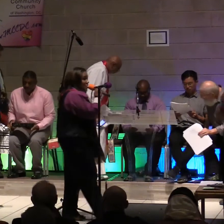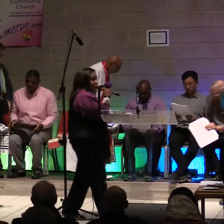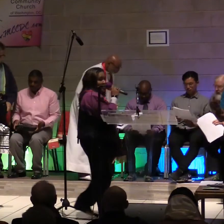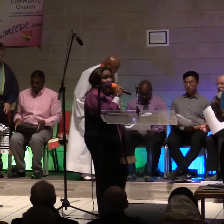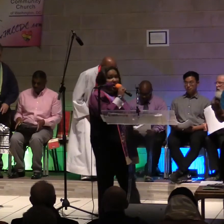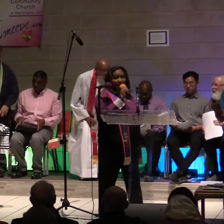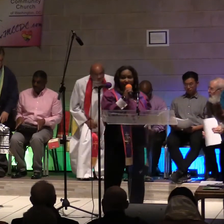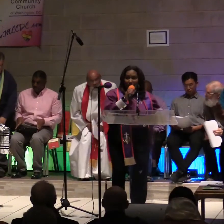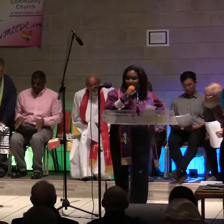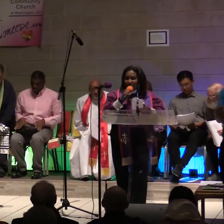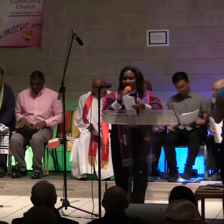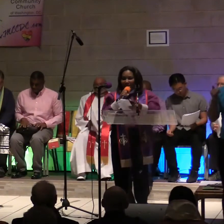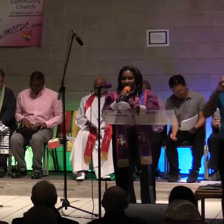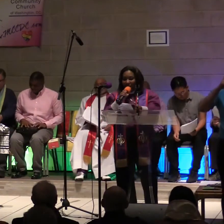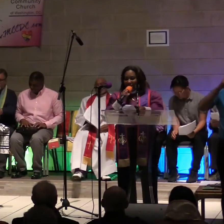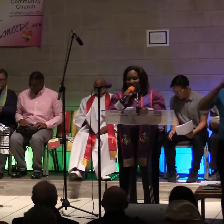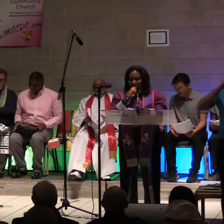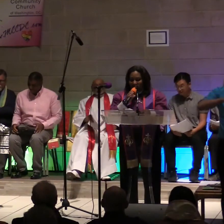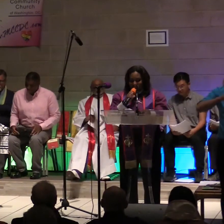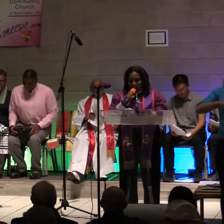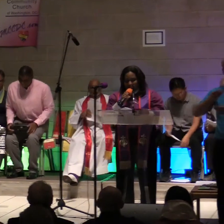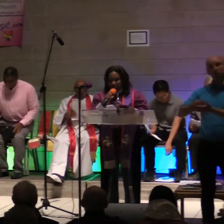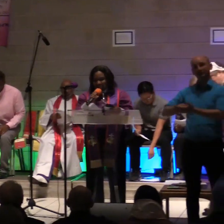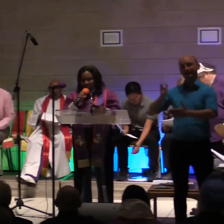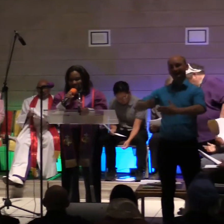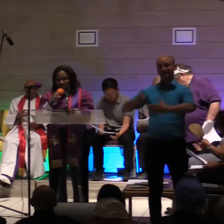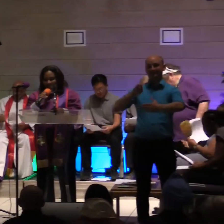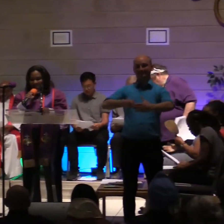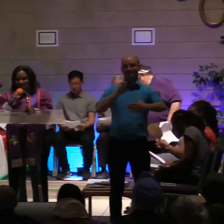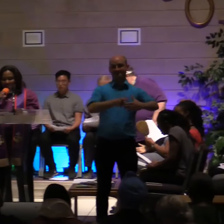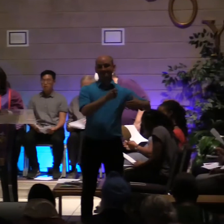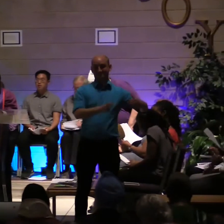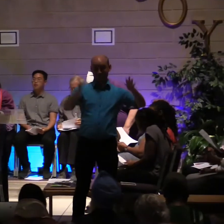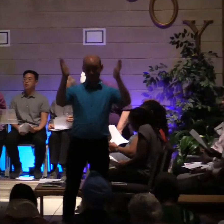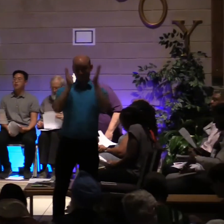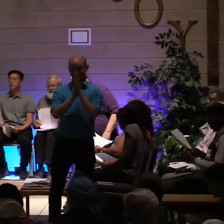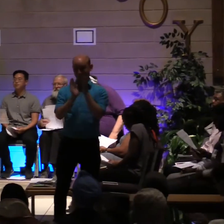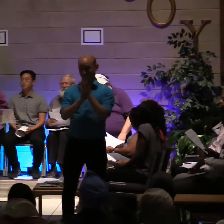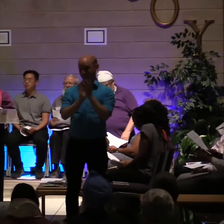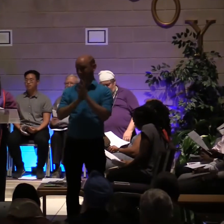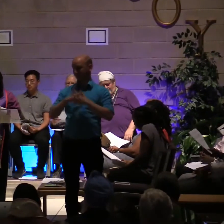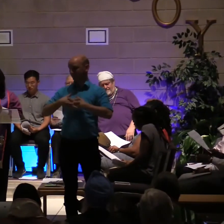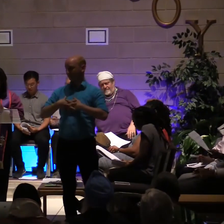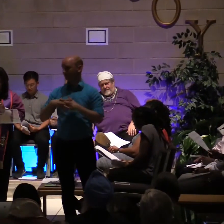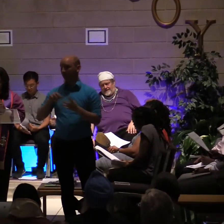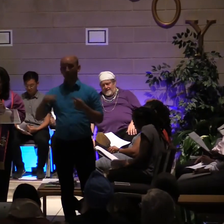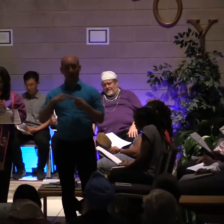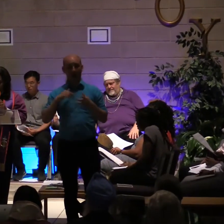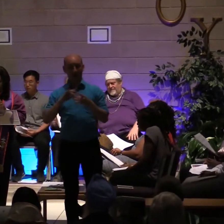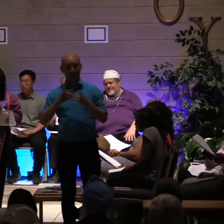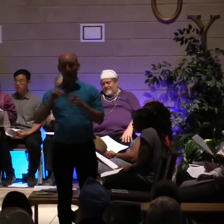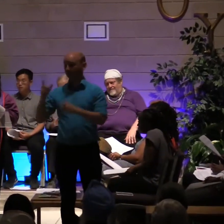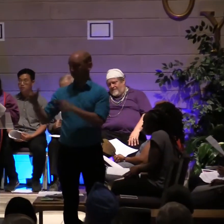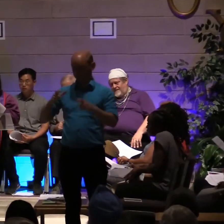It's giving time. Somebody get excited. All right, so when I say it's giving time, you